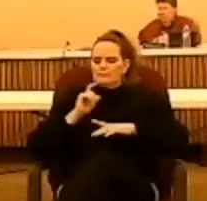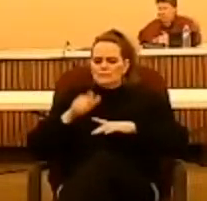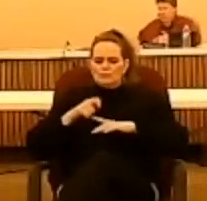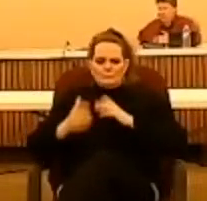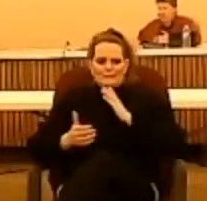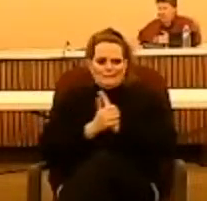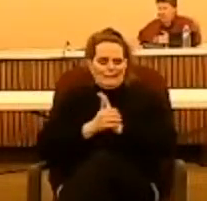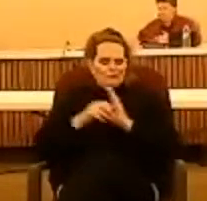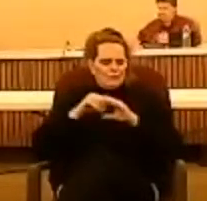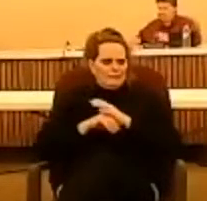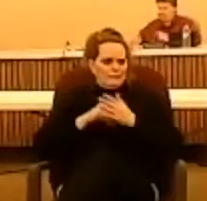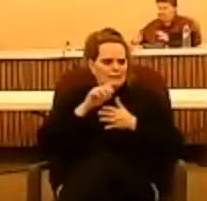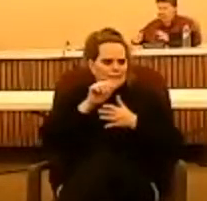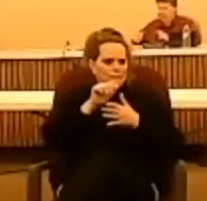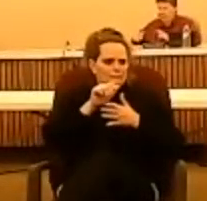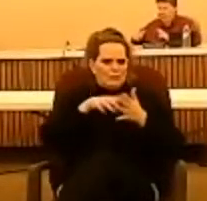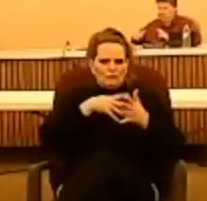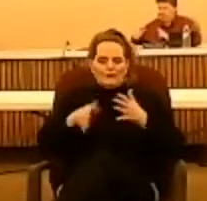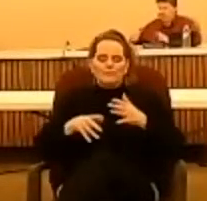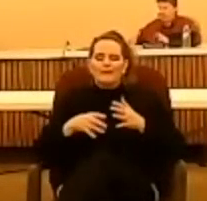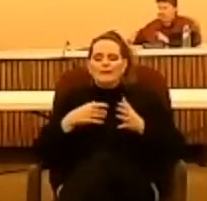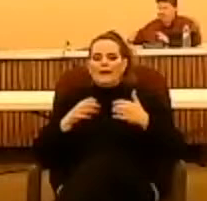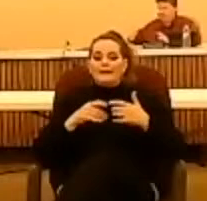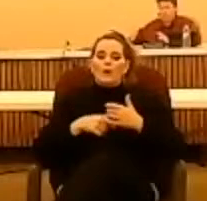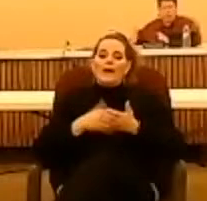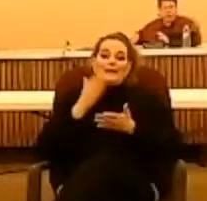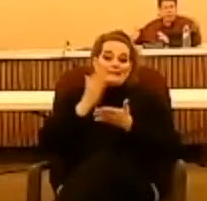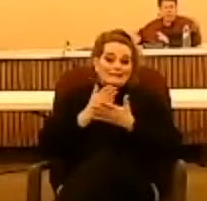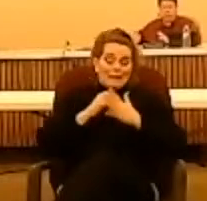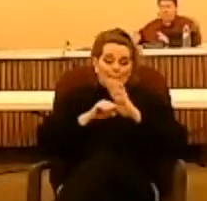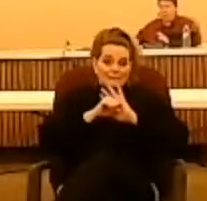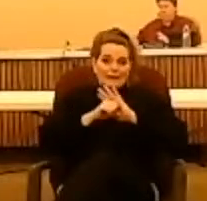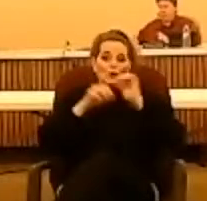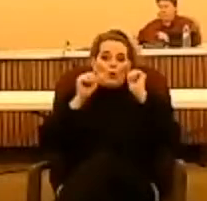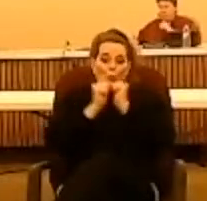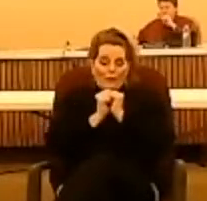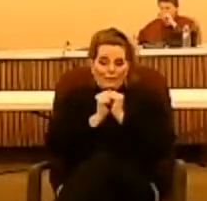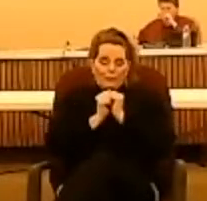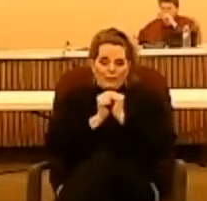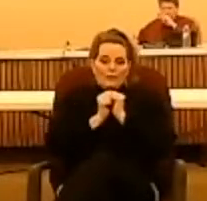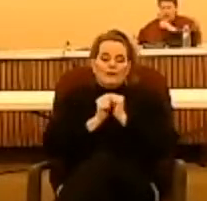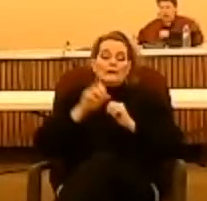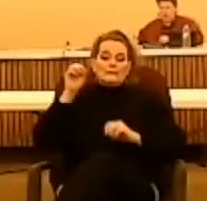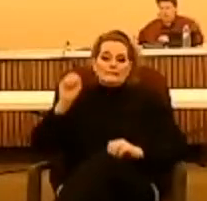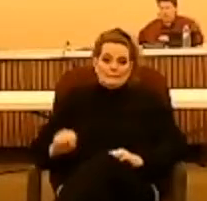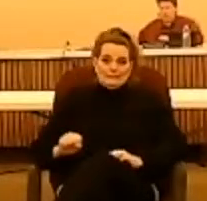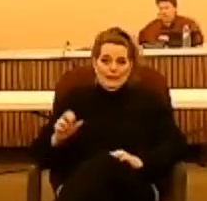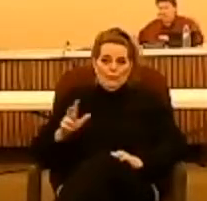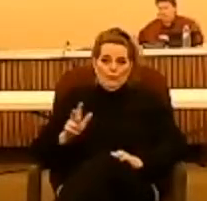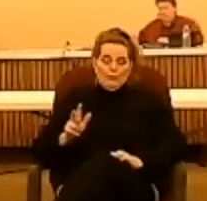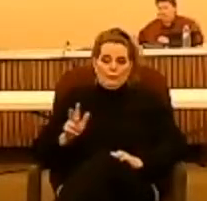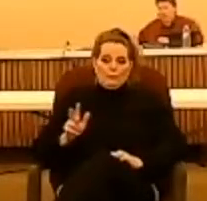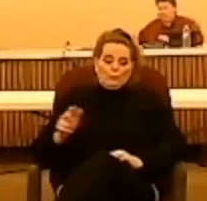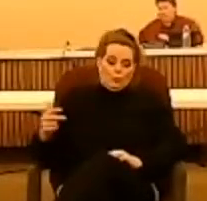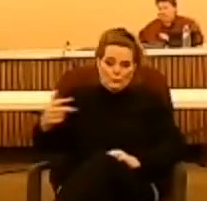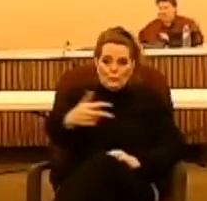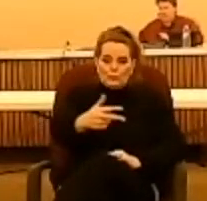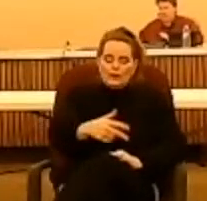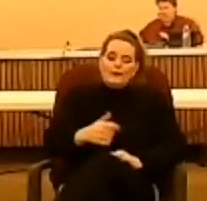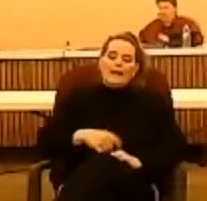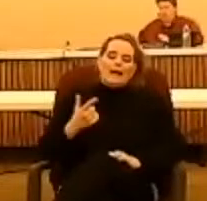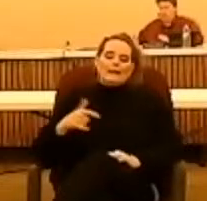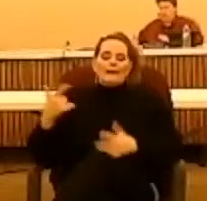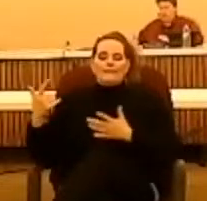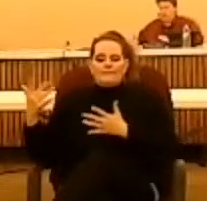agenda, that had the stop sign with the southbound right turn lane. As I mentioned in the workshop, the reason